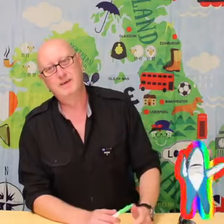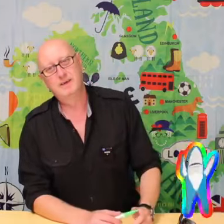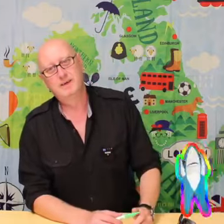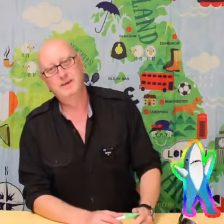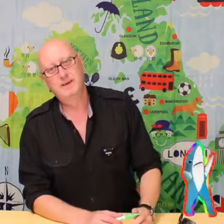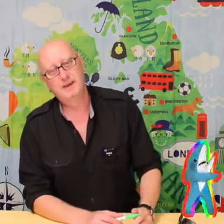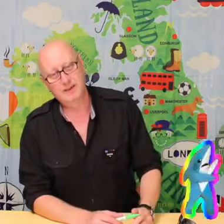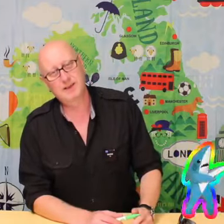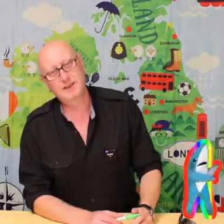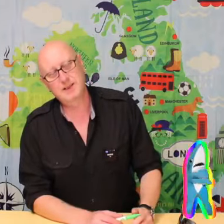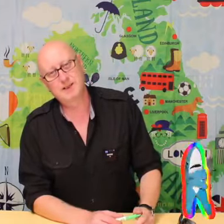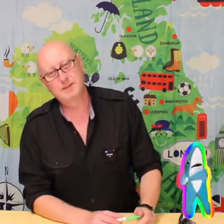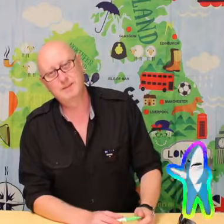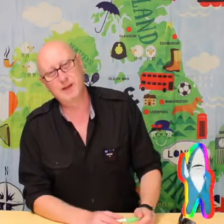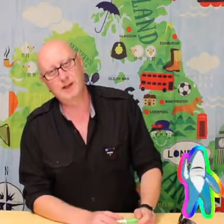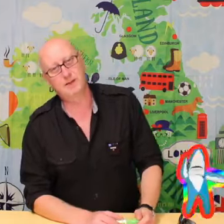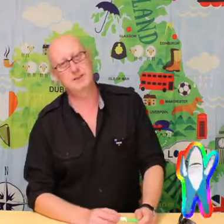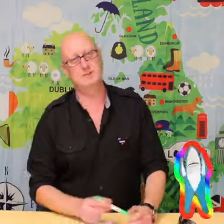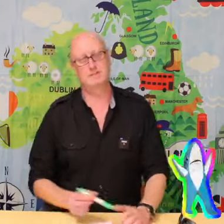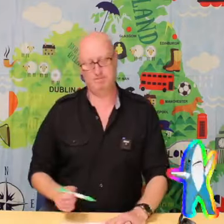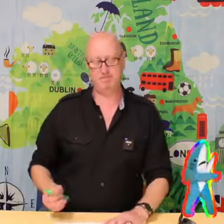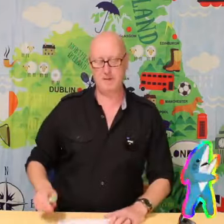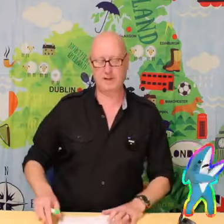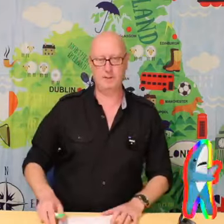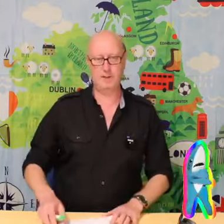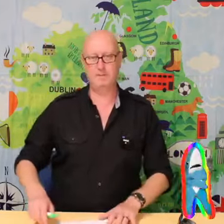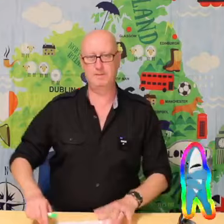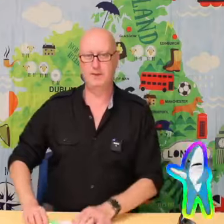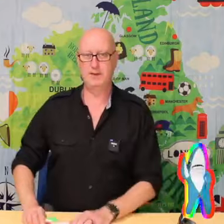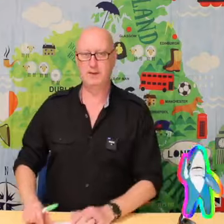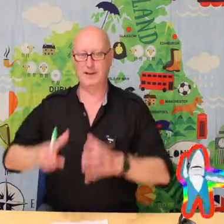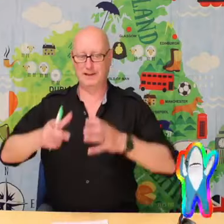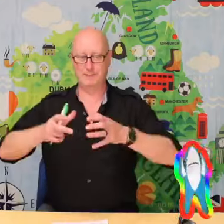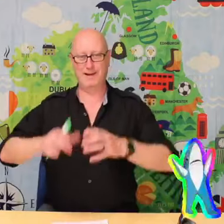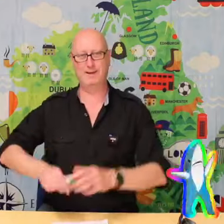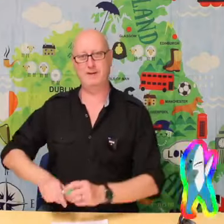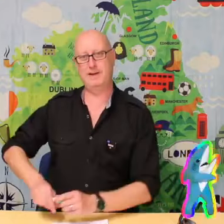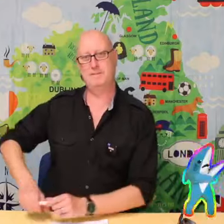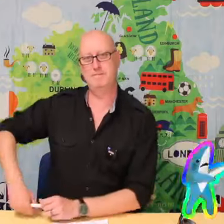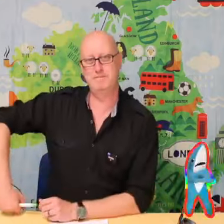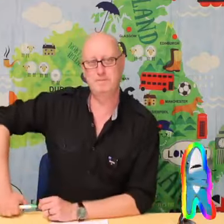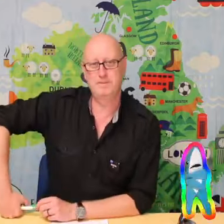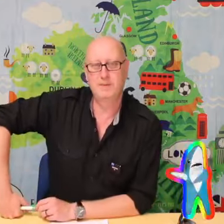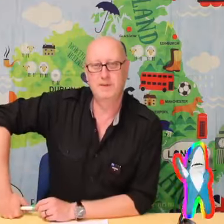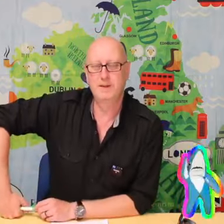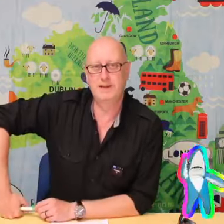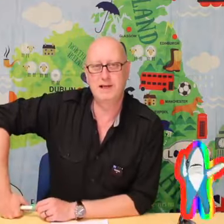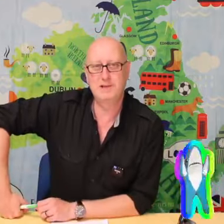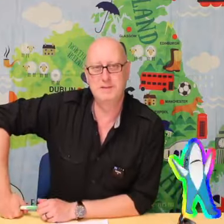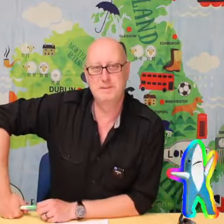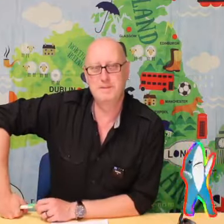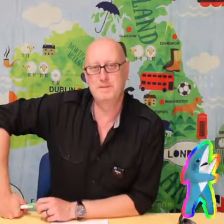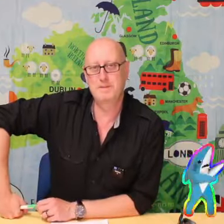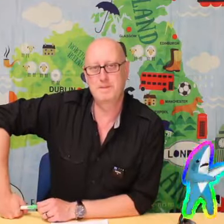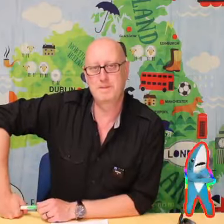you're right, aye. No, you're right. Mm. I agree with that. It's true. You want like a barrel of it, eh? Yeah. So, Kaylee's saying, yes, all good, thank